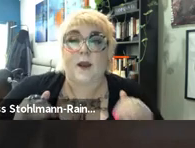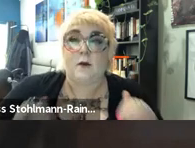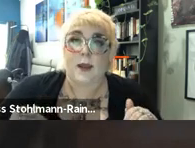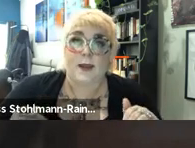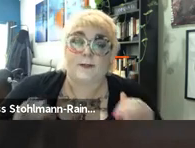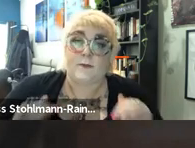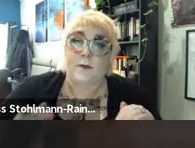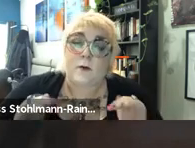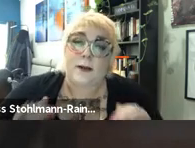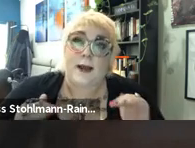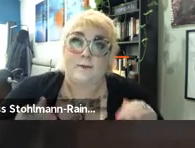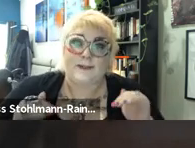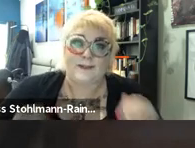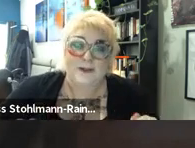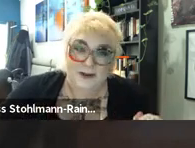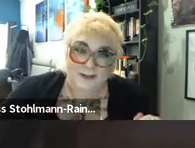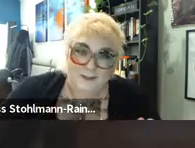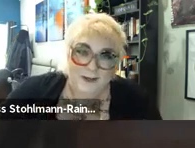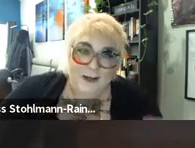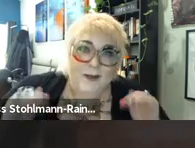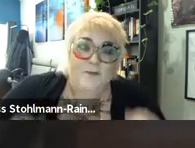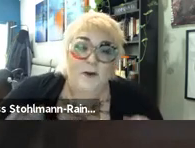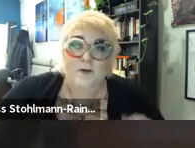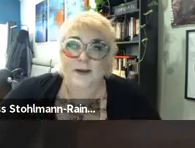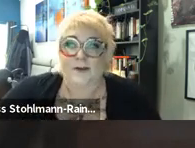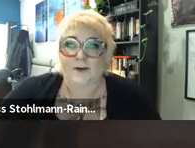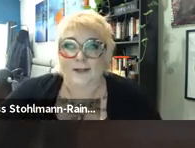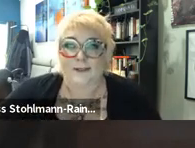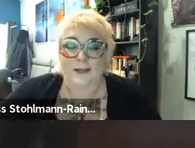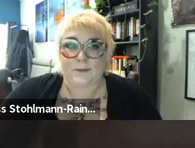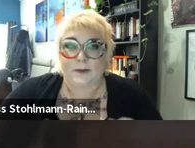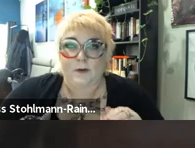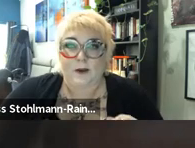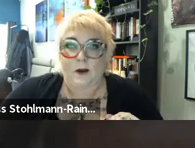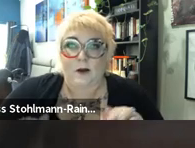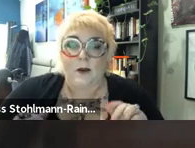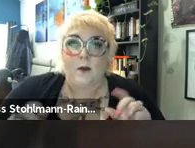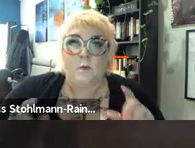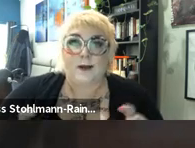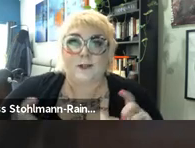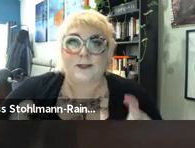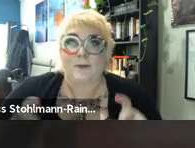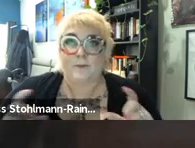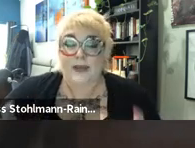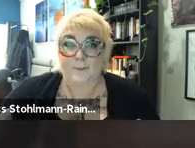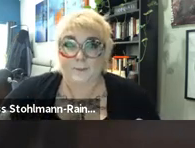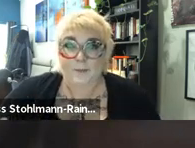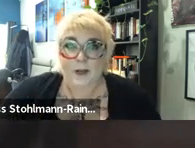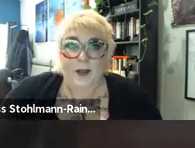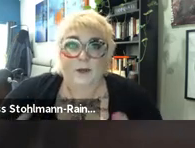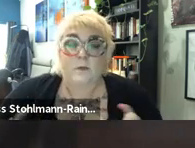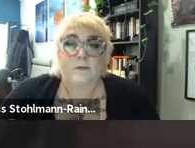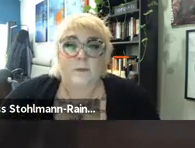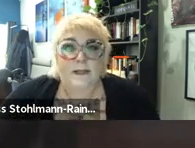and say okay so if we are going to have this service if we are going to have a crisis line that people can call what should that be